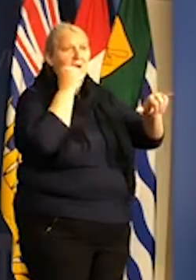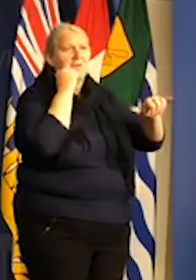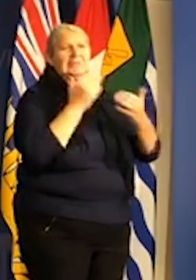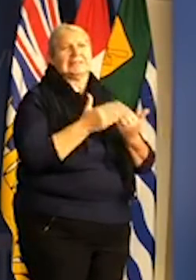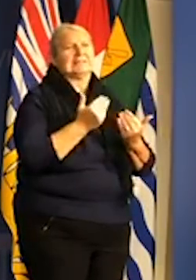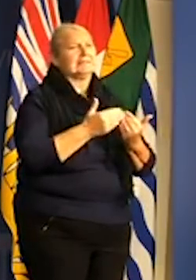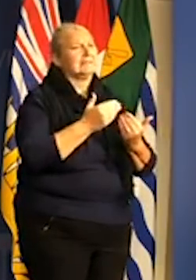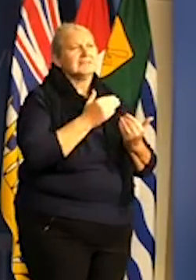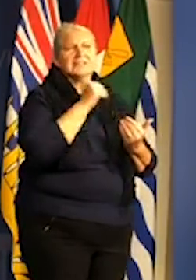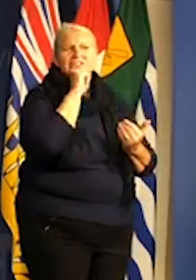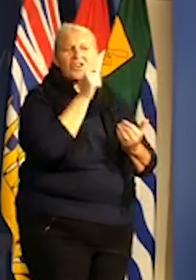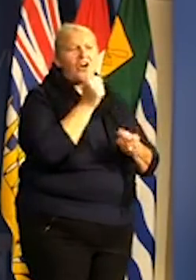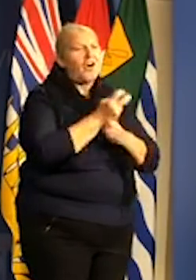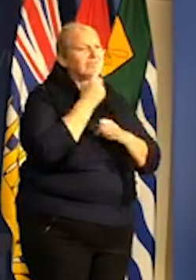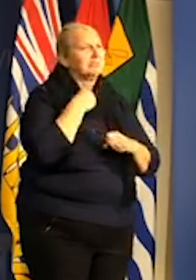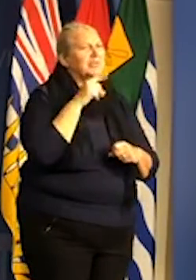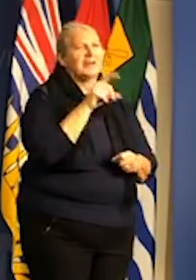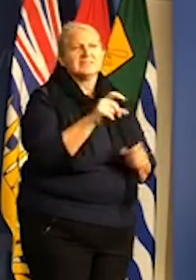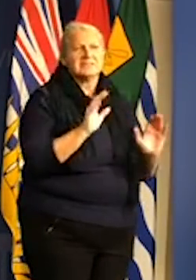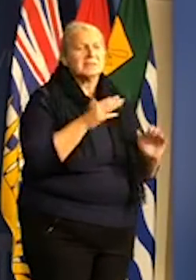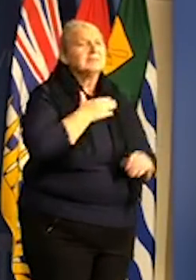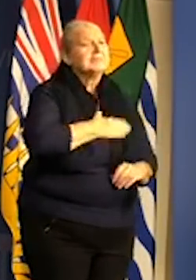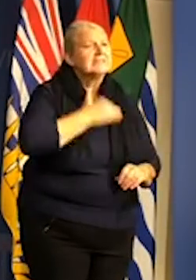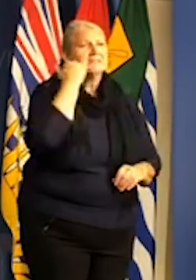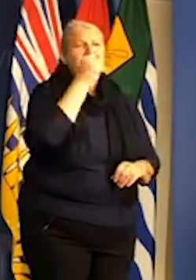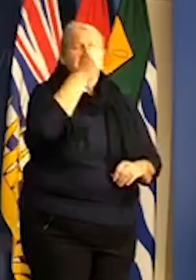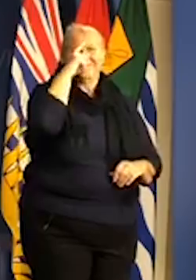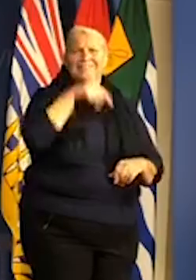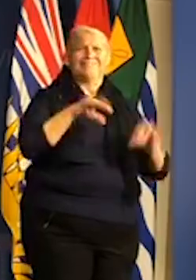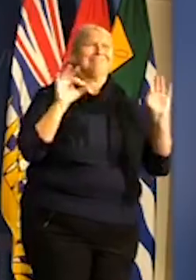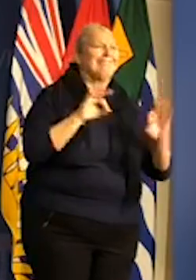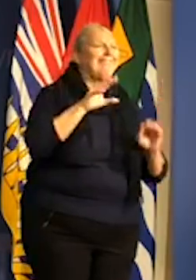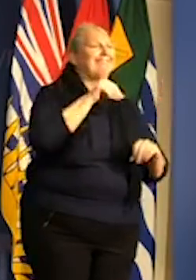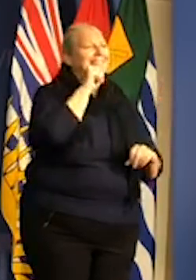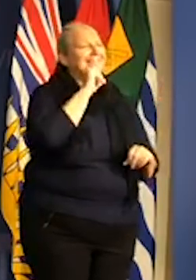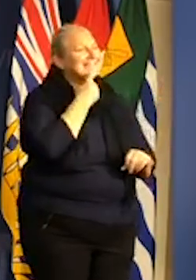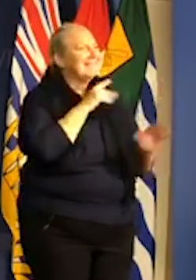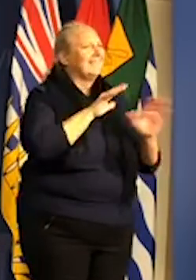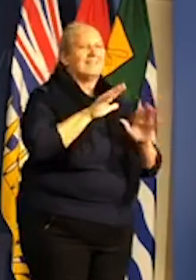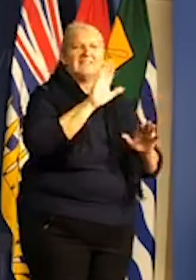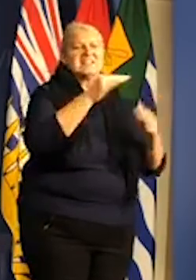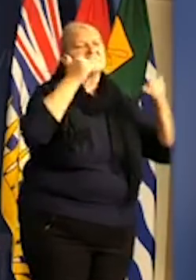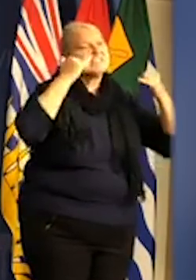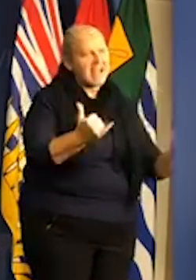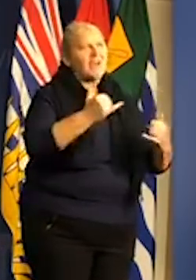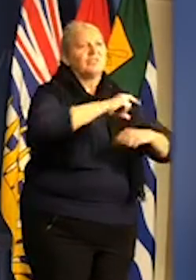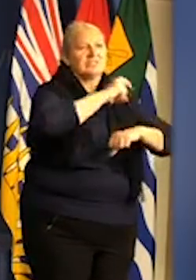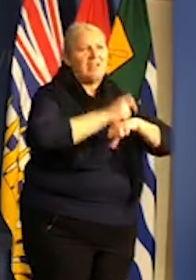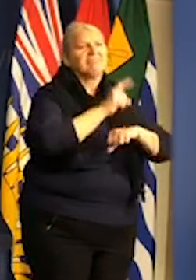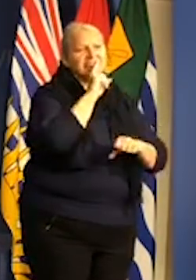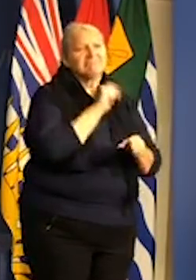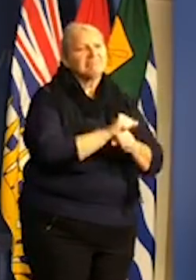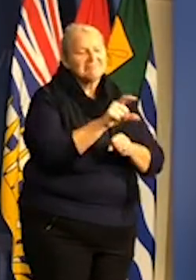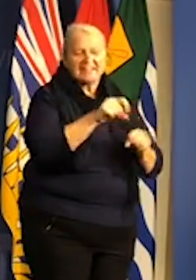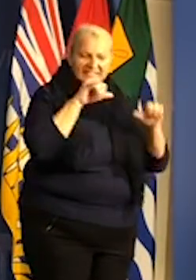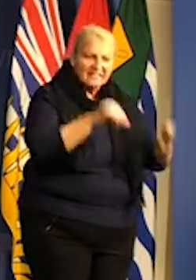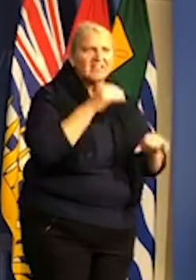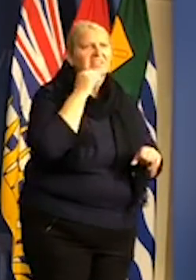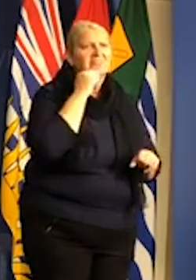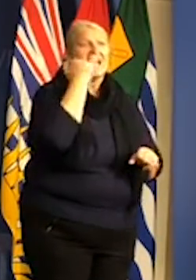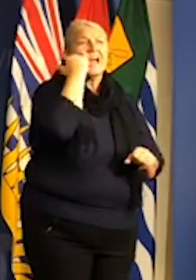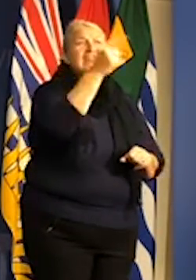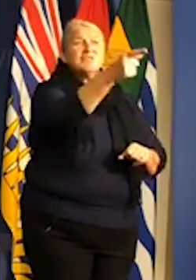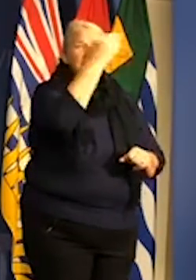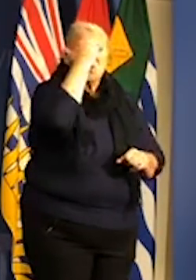So please, if you haven't taken this seriously, now is the time. And if you know someone who still thinks this